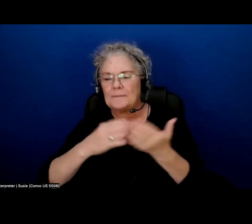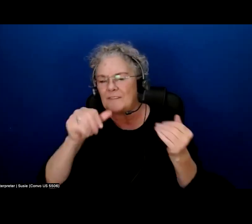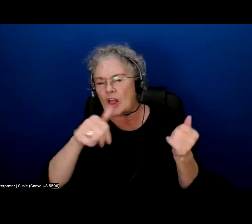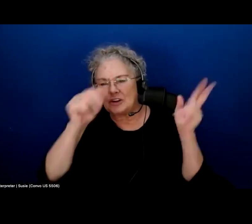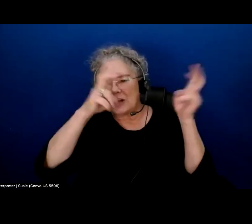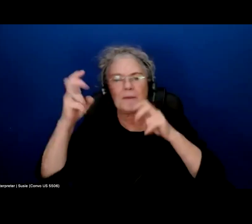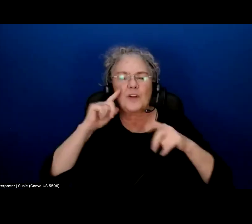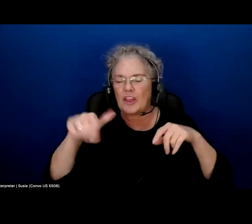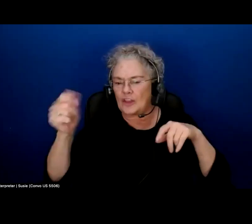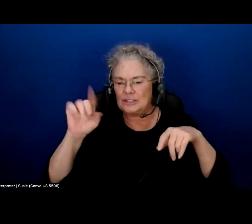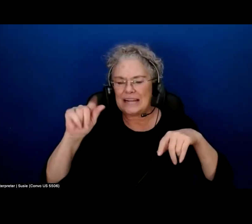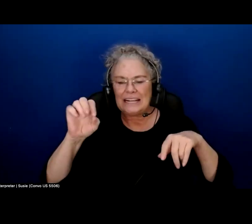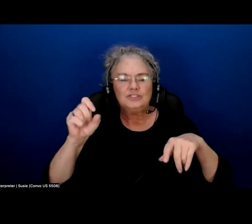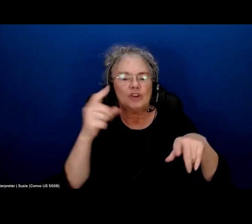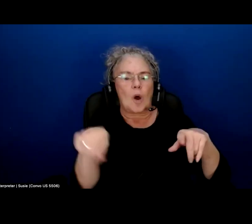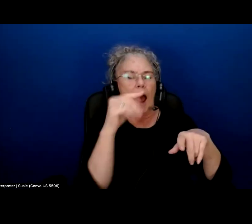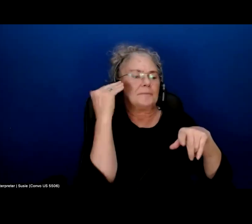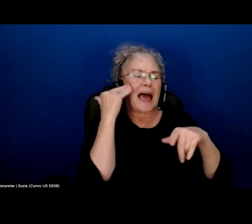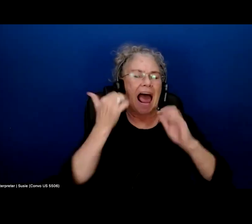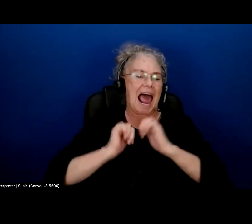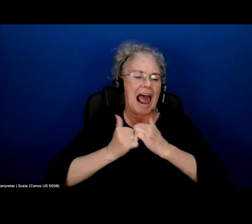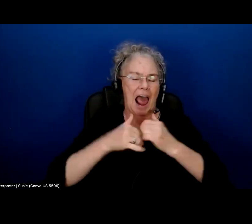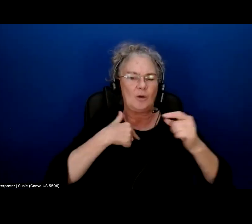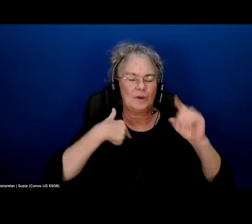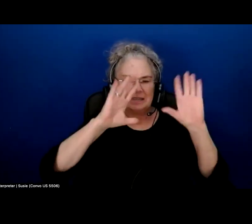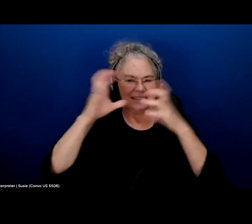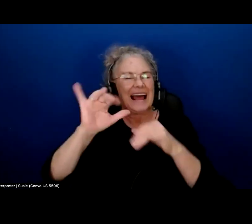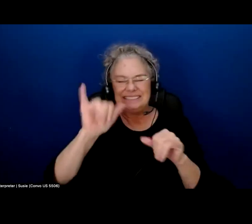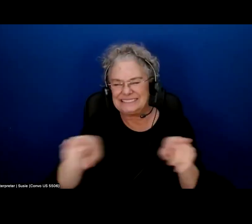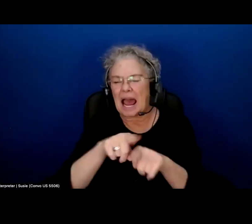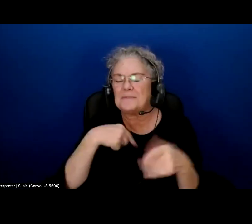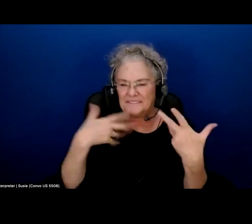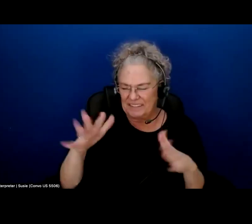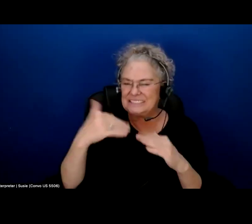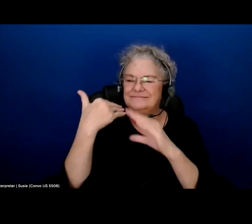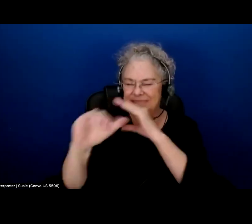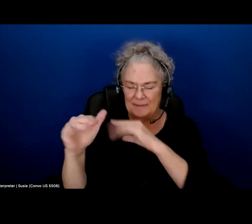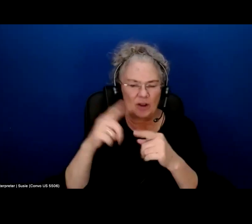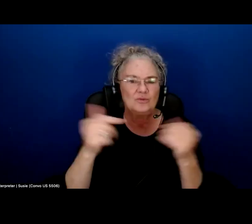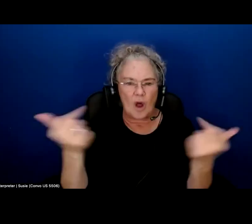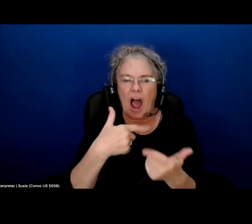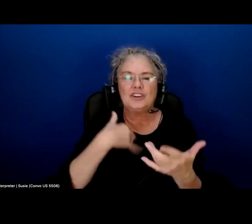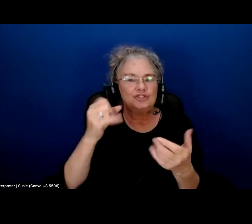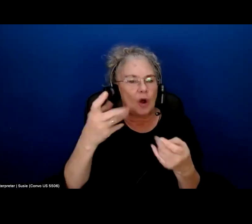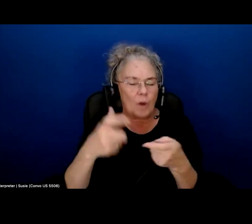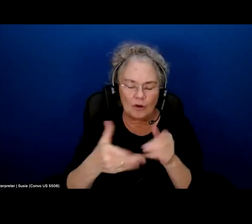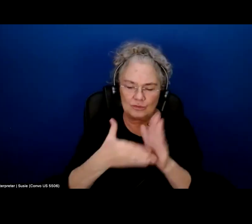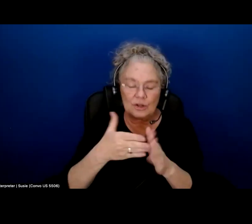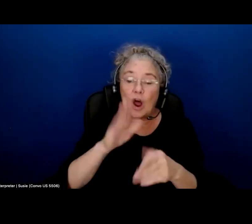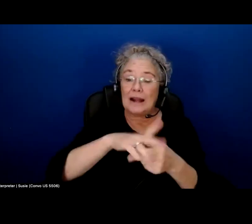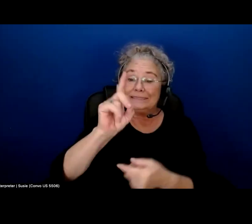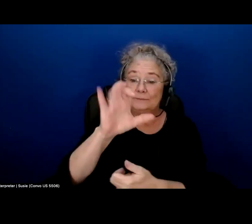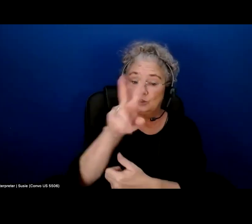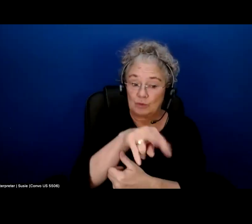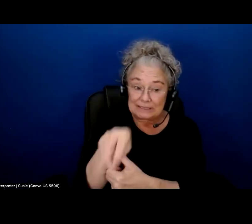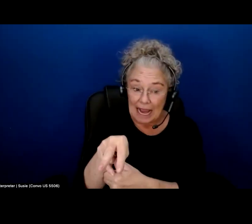other dates, just so you all know how it's broken down. Again, this is in the email that I sent, but just wanted to run through it. So on December 22nd,